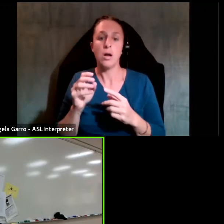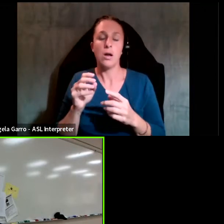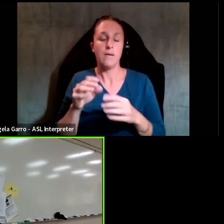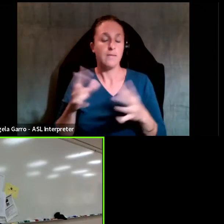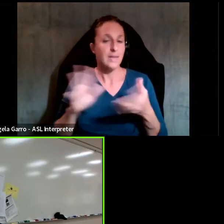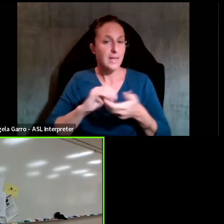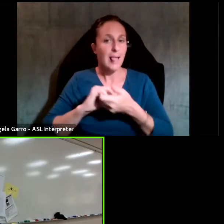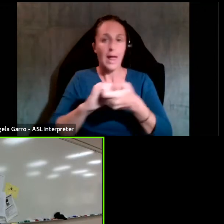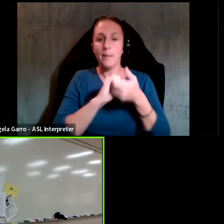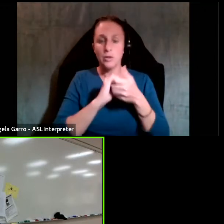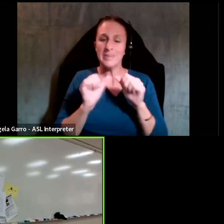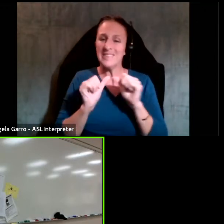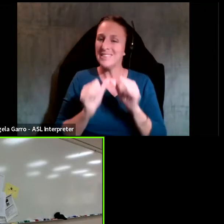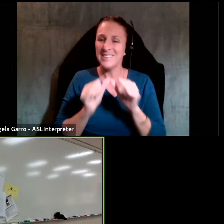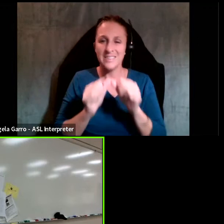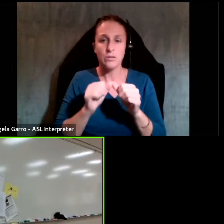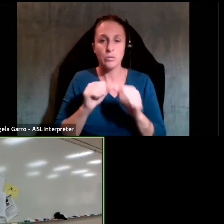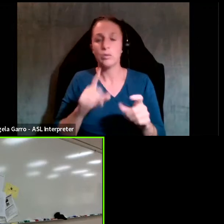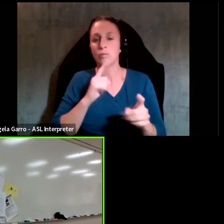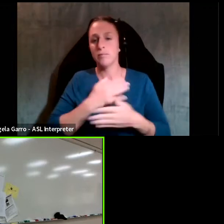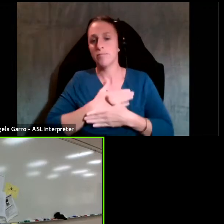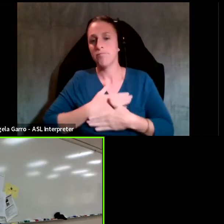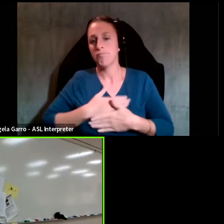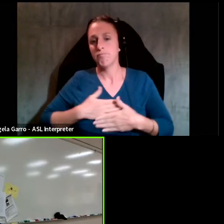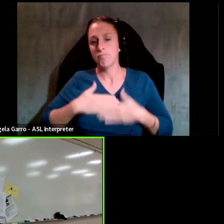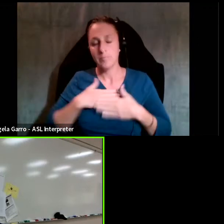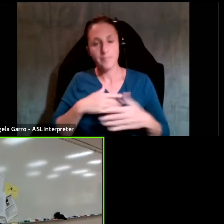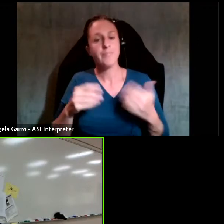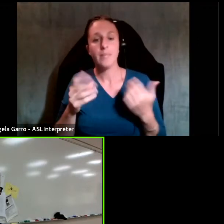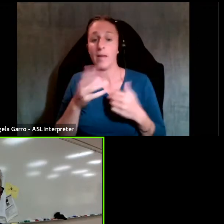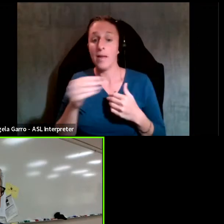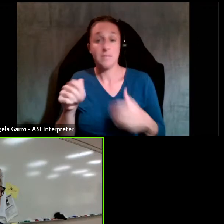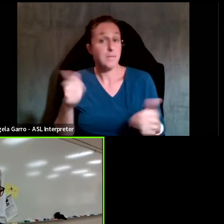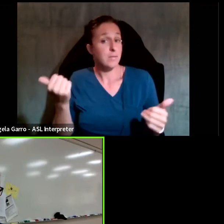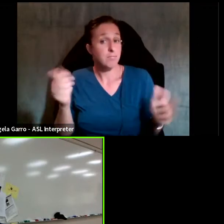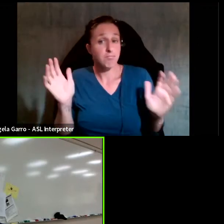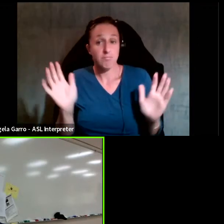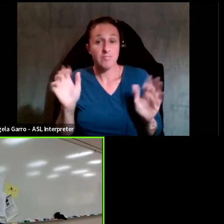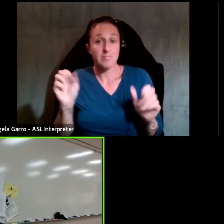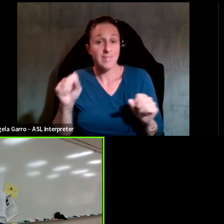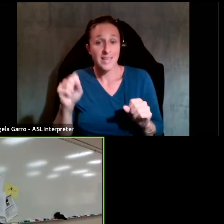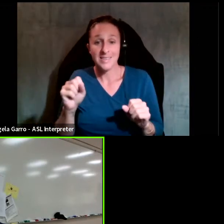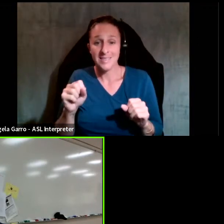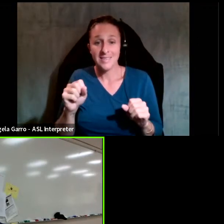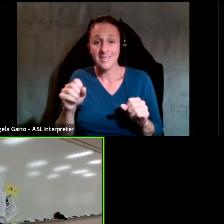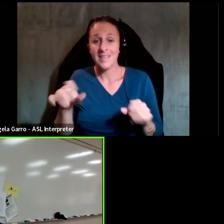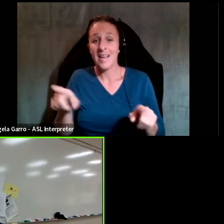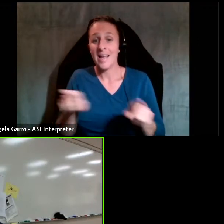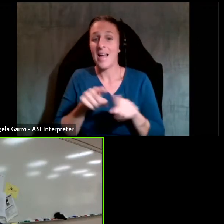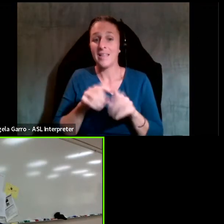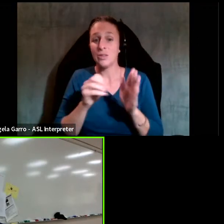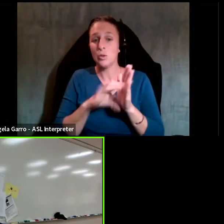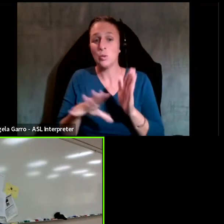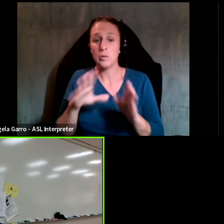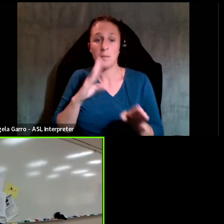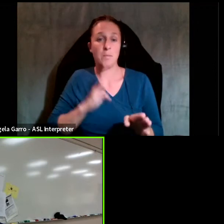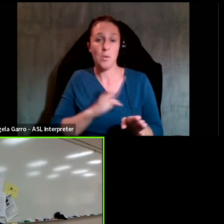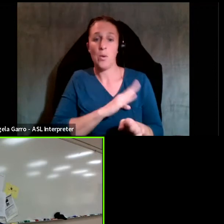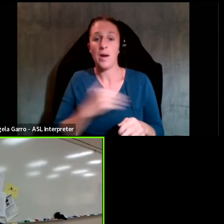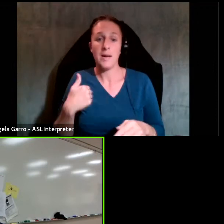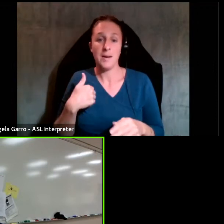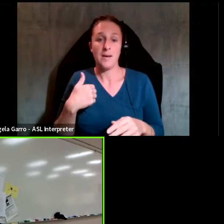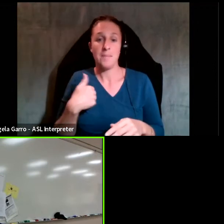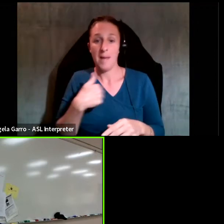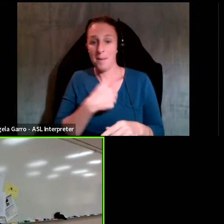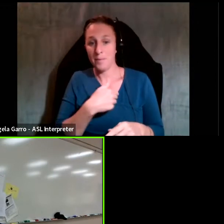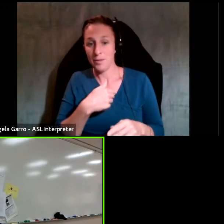I really appreciate that. And other than that, yeah, as the student board members mentioned, the